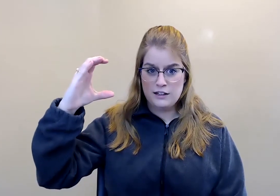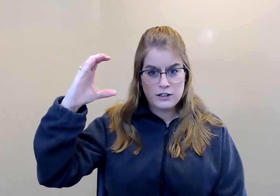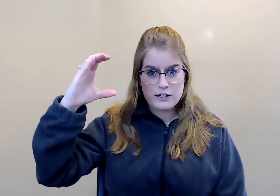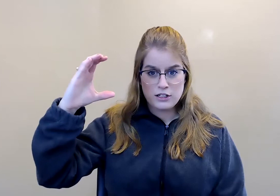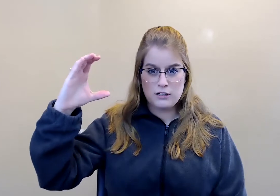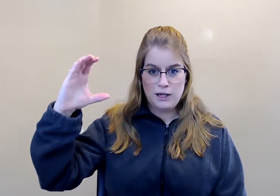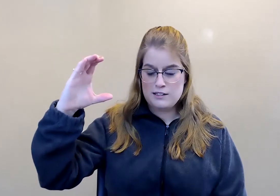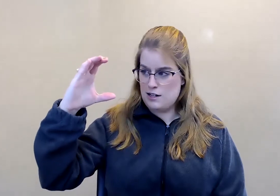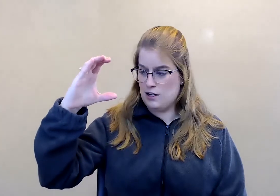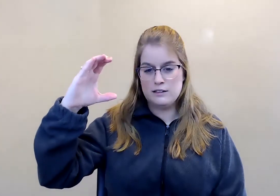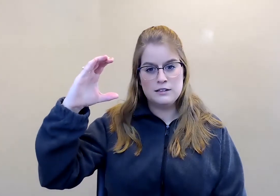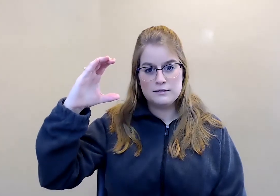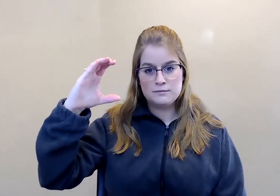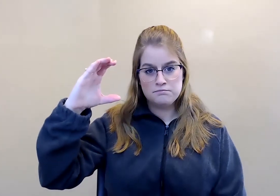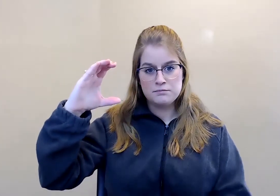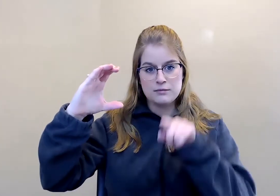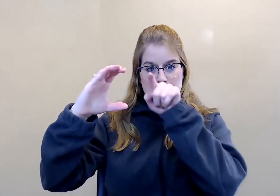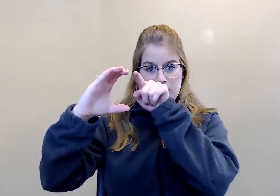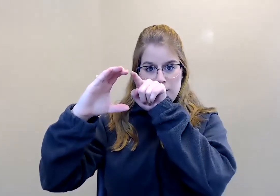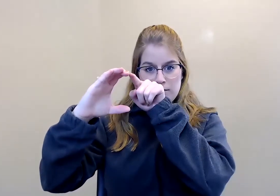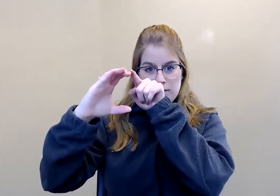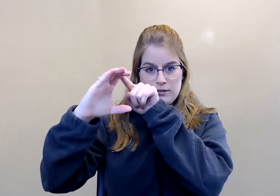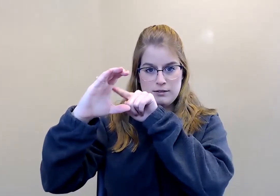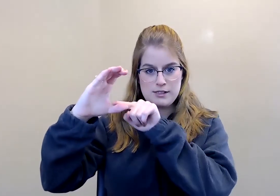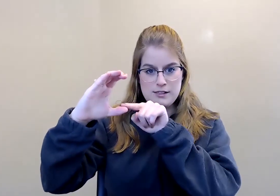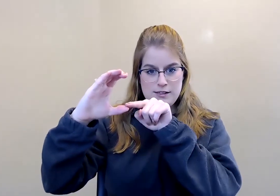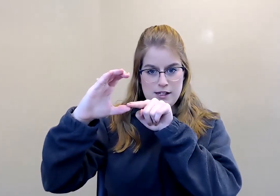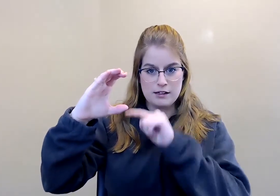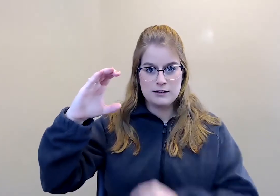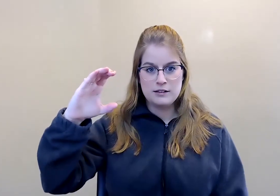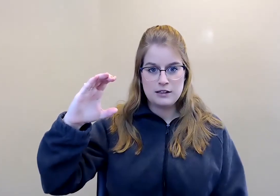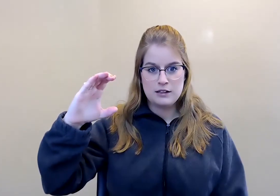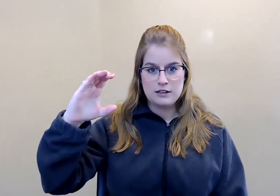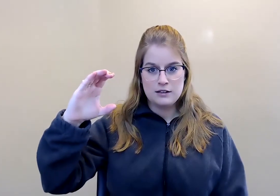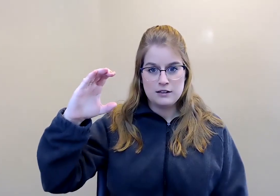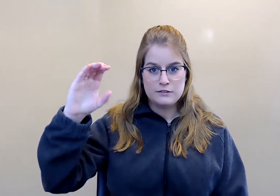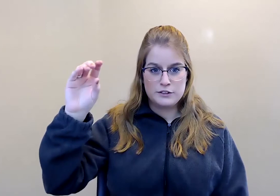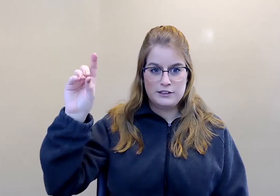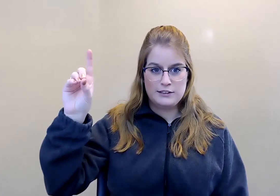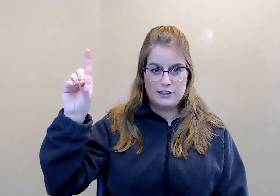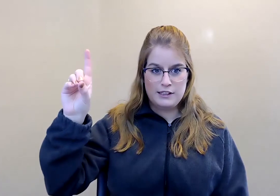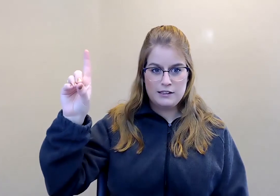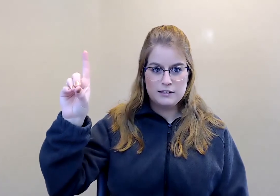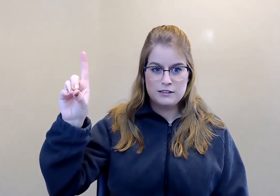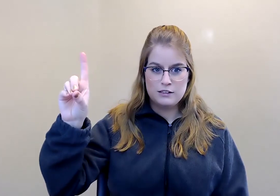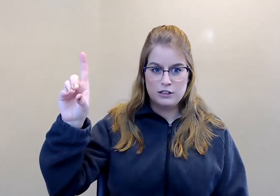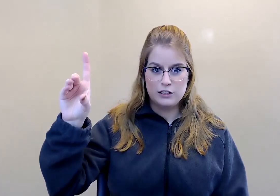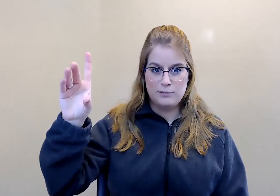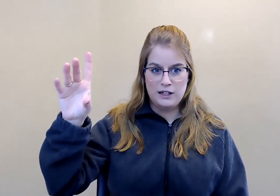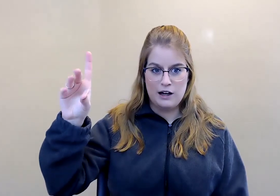you're actually going to make a C. See? C. For D, you're going to make